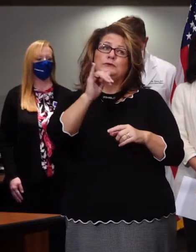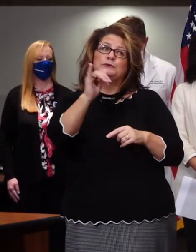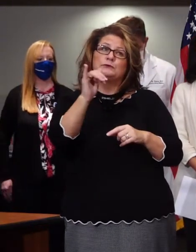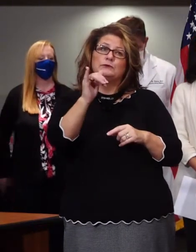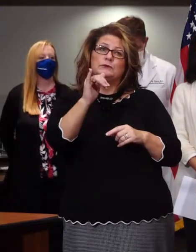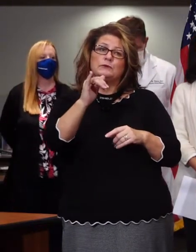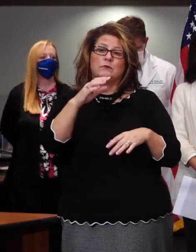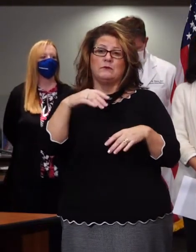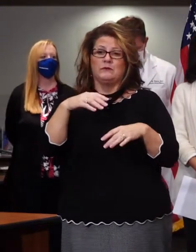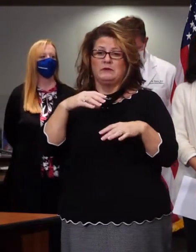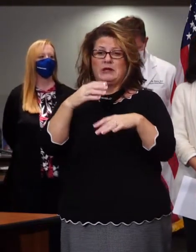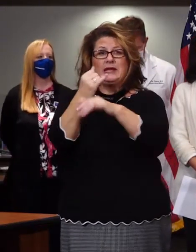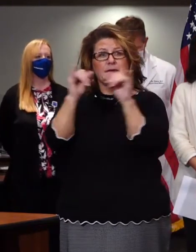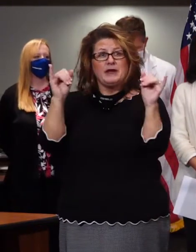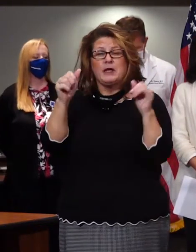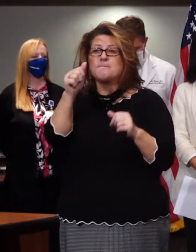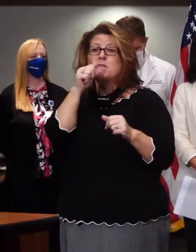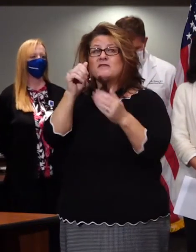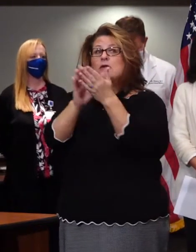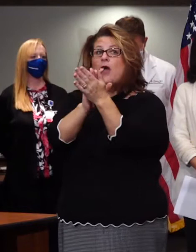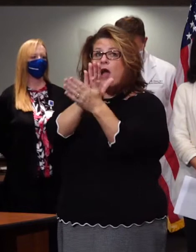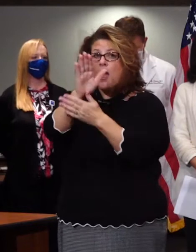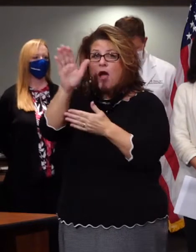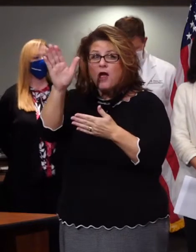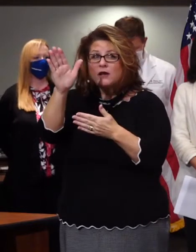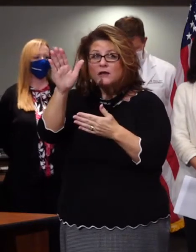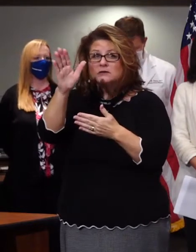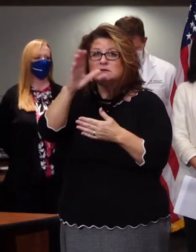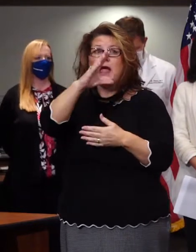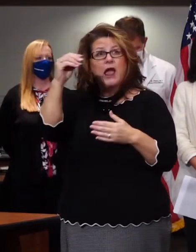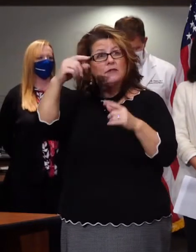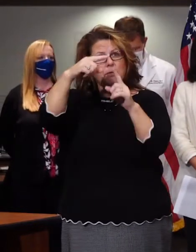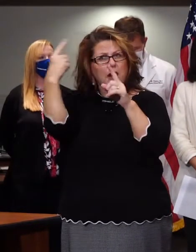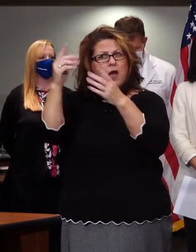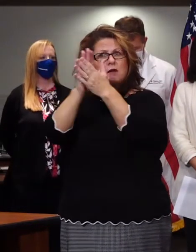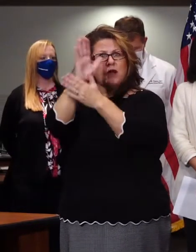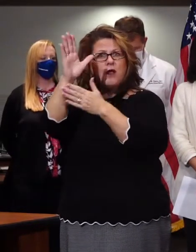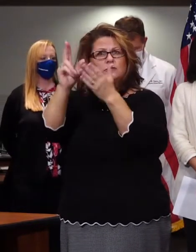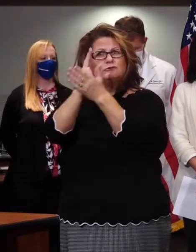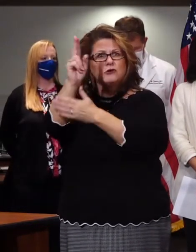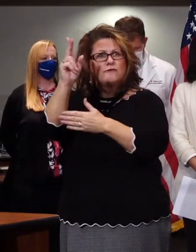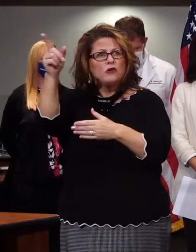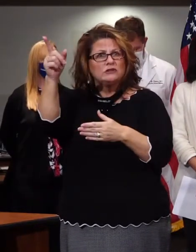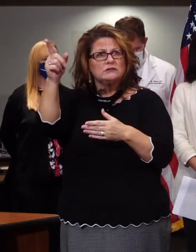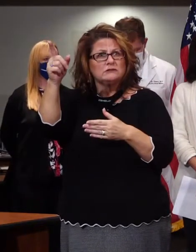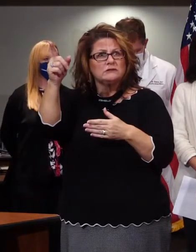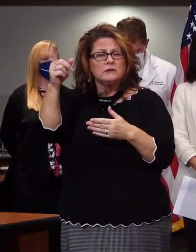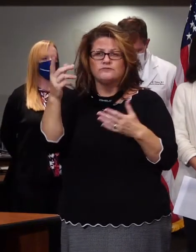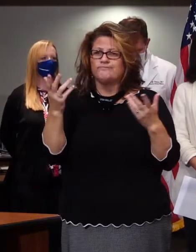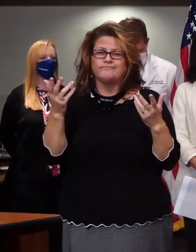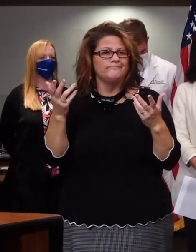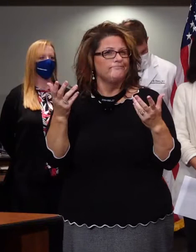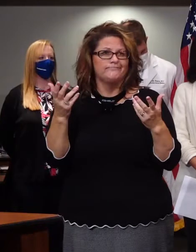our independent and private colleges, including the historically black colleges and universities, will, as a result of